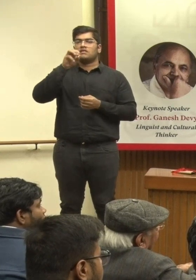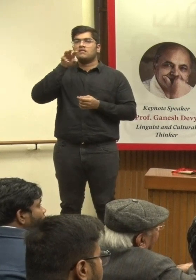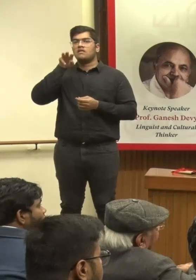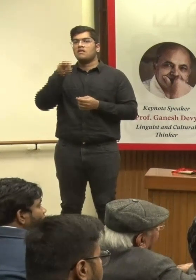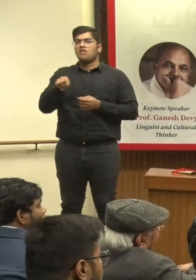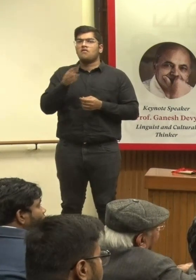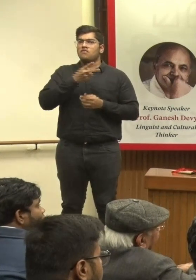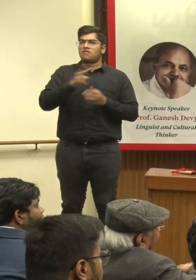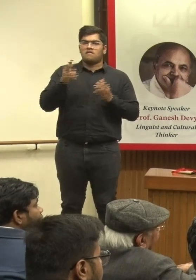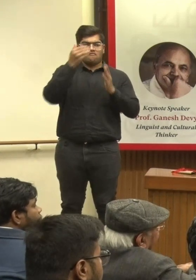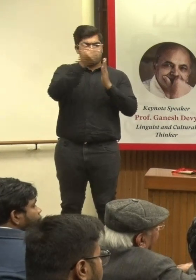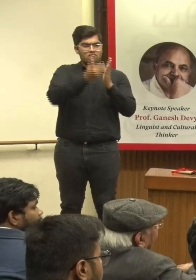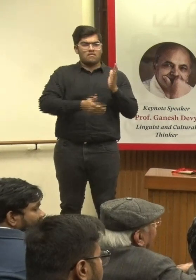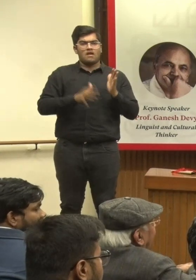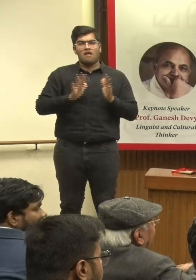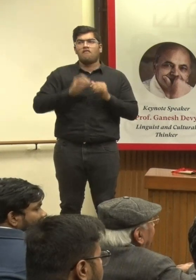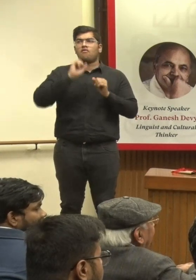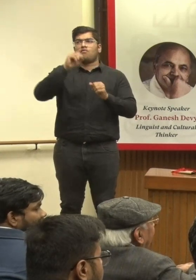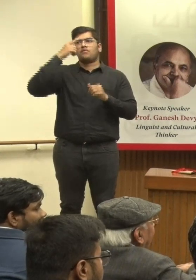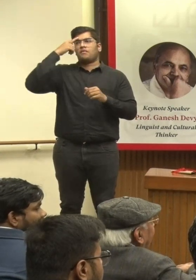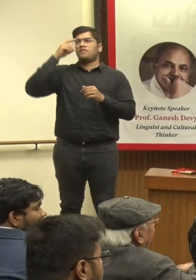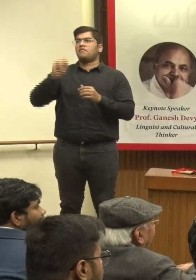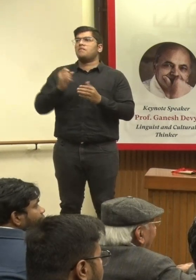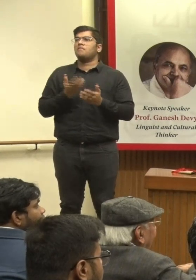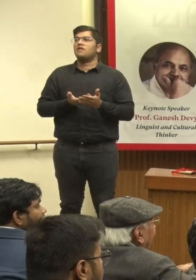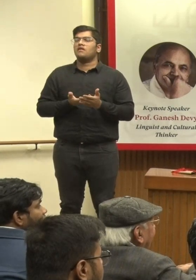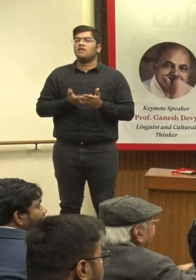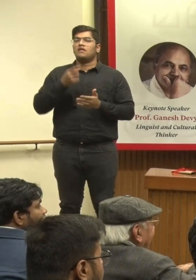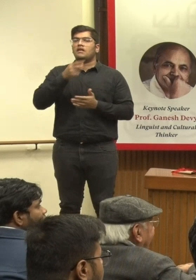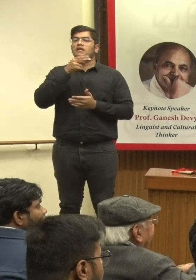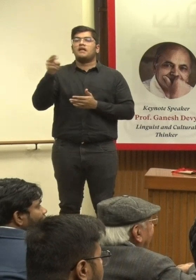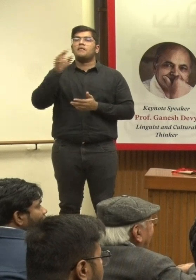lyrics are in their memory. They are called